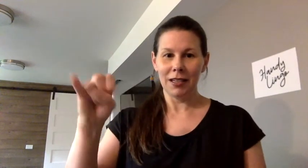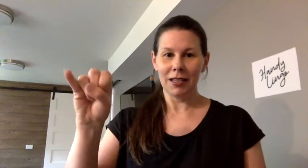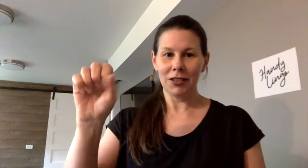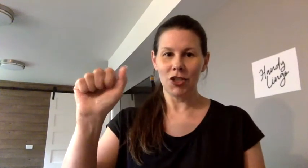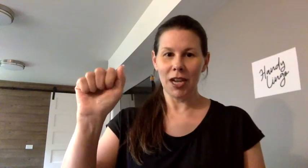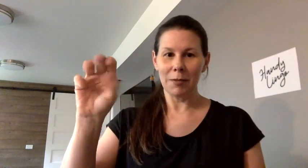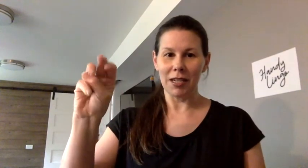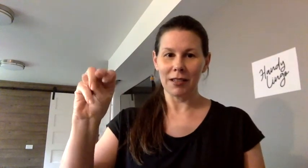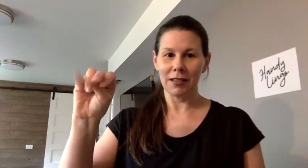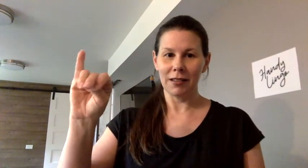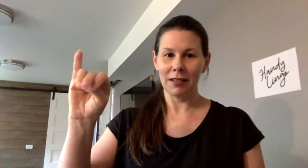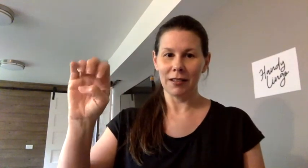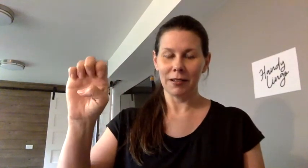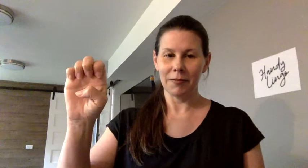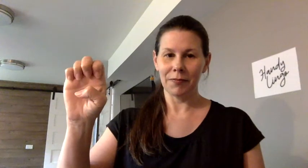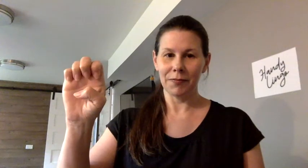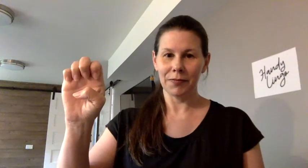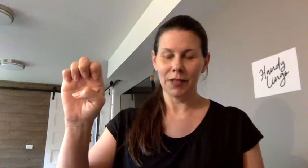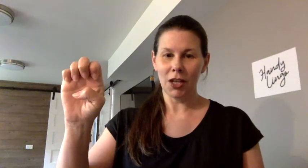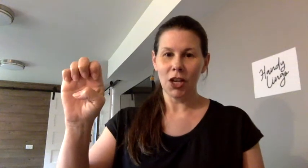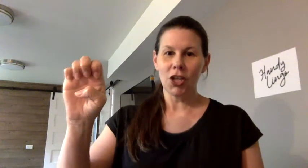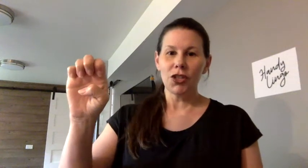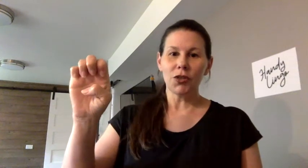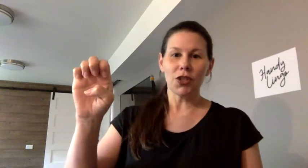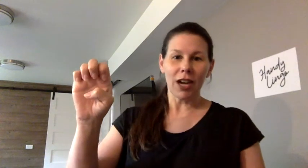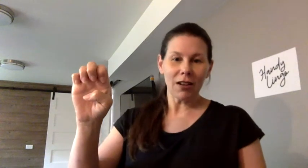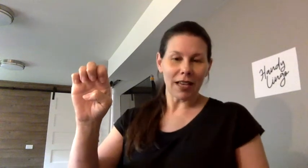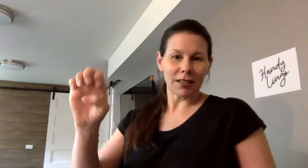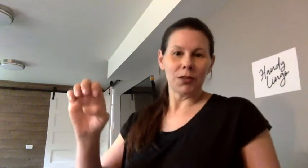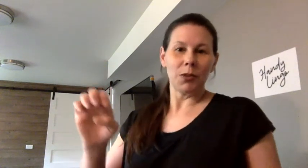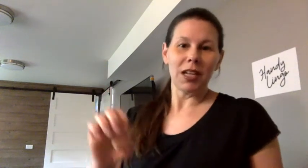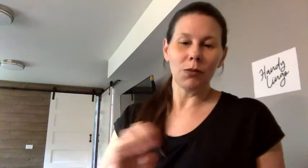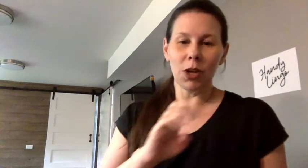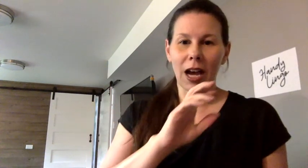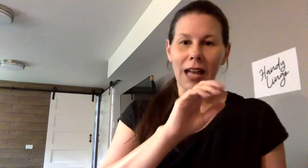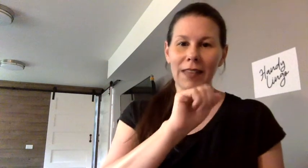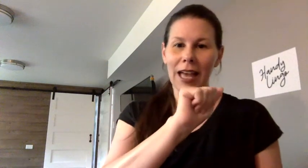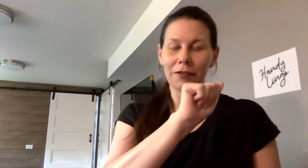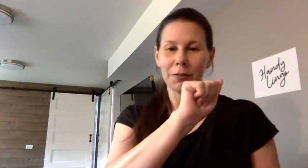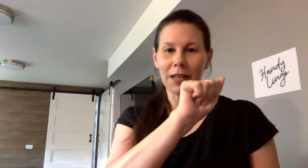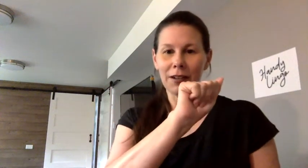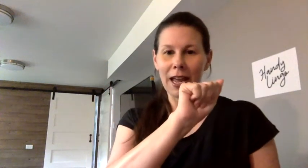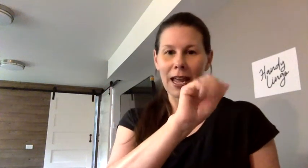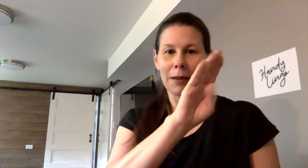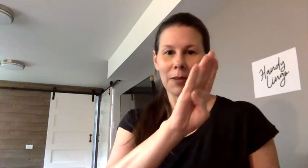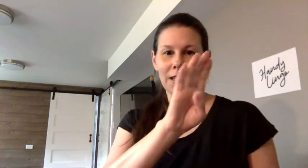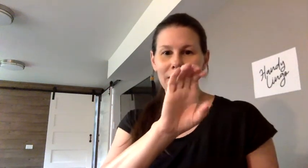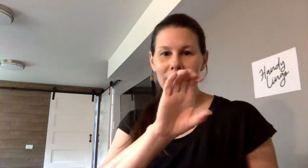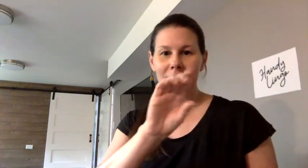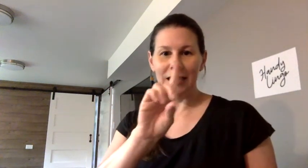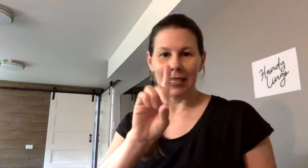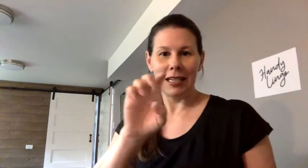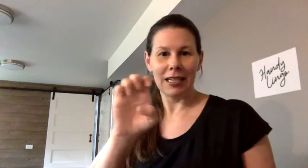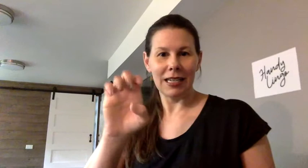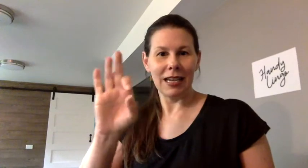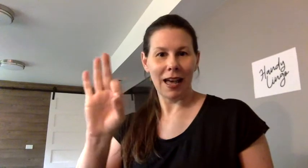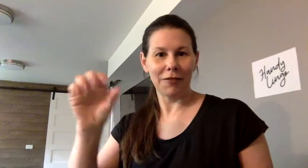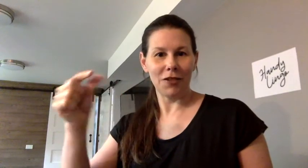is Jamie. So during our lessons, we can work on the alphabet, A, B, C, D, E, F,